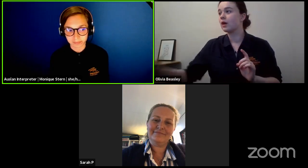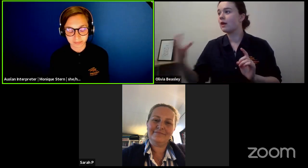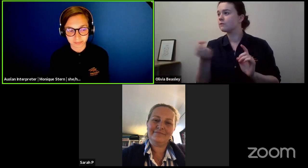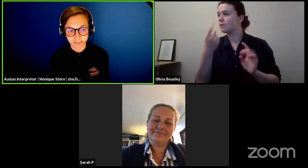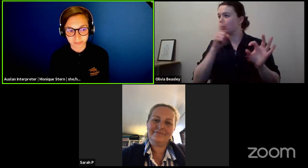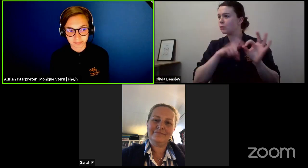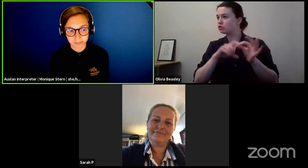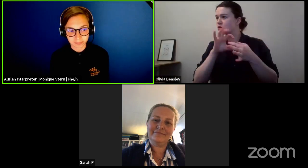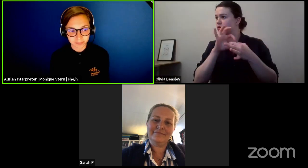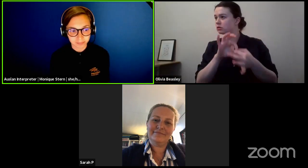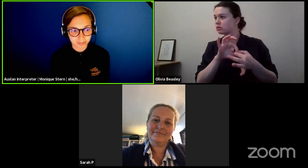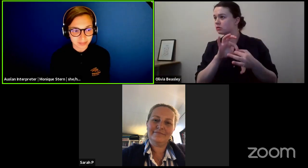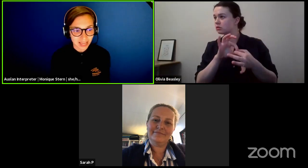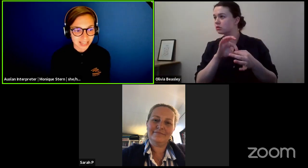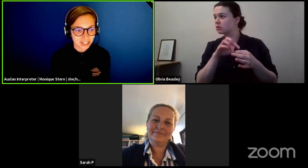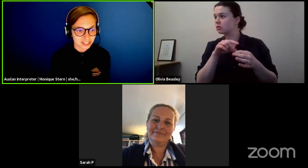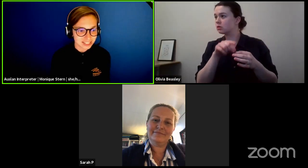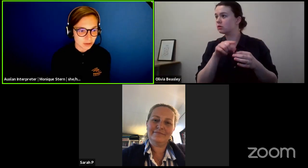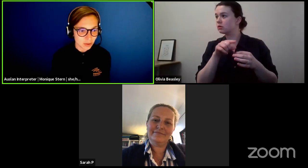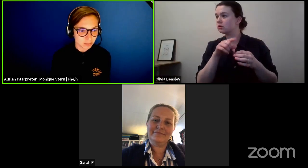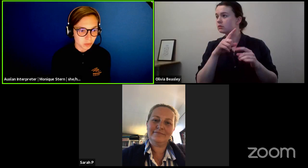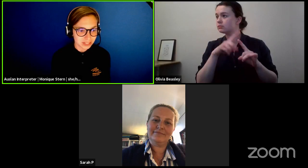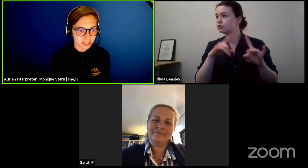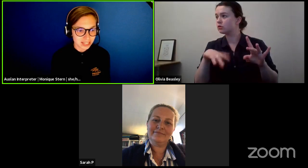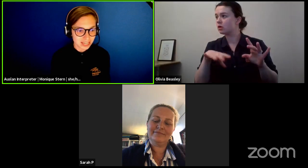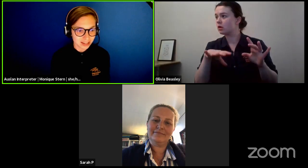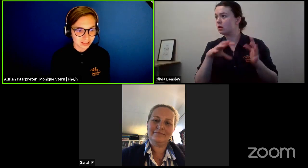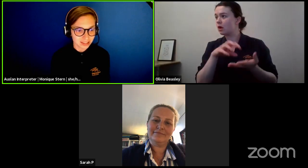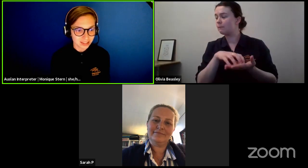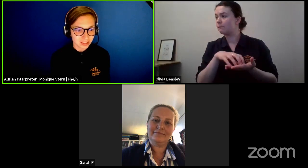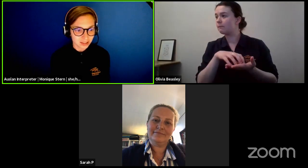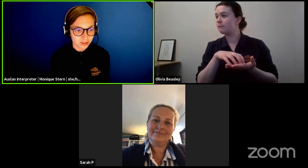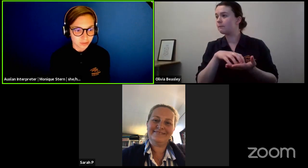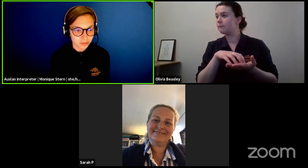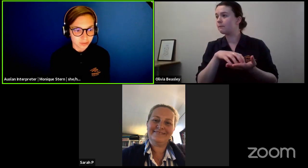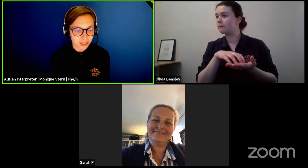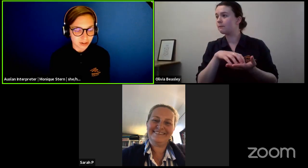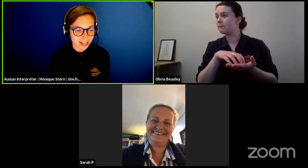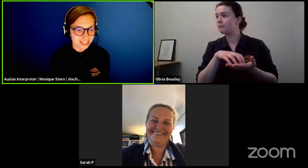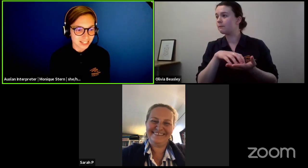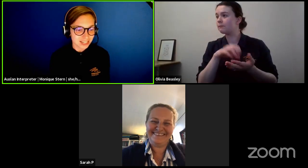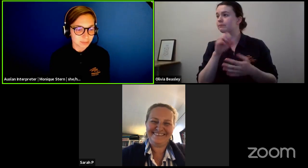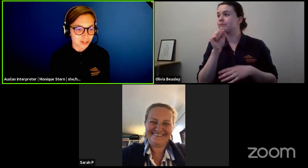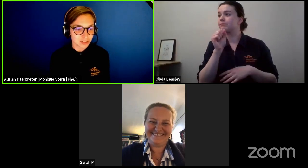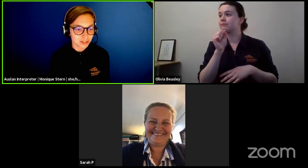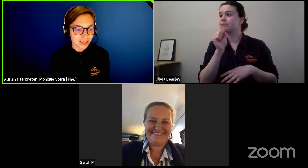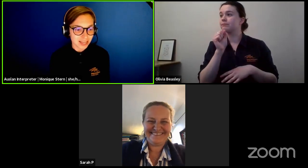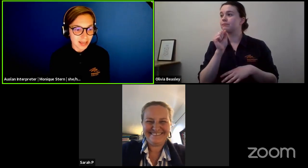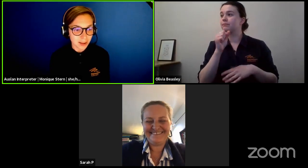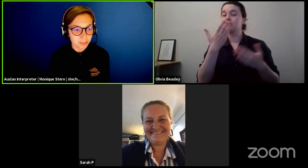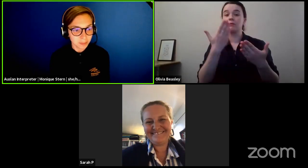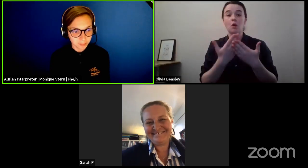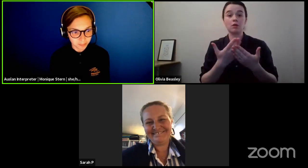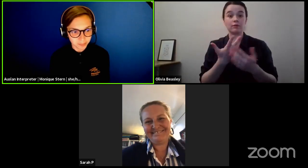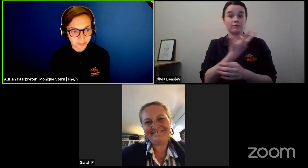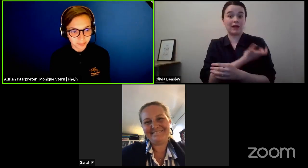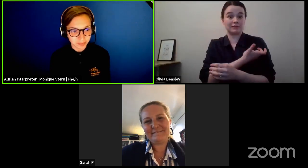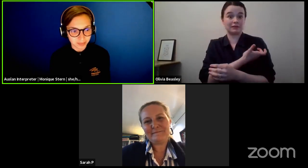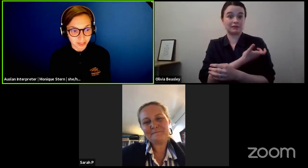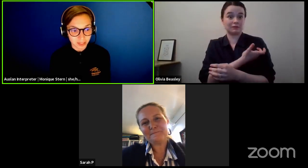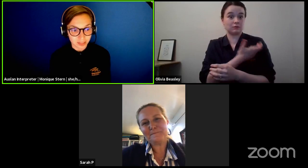I actually just see one more question here. in regards to the Expression Australia Hub.